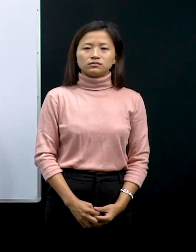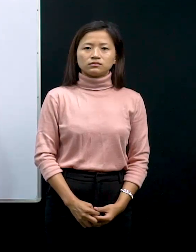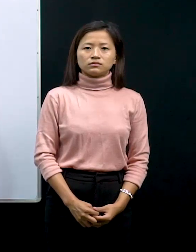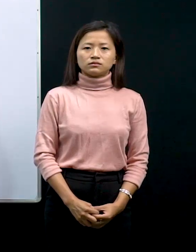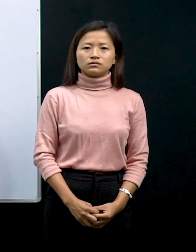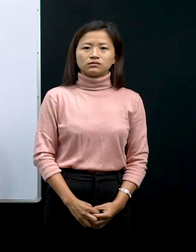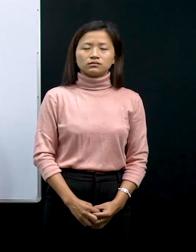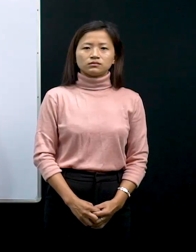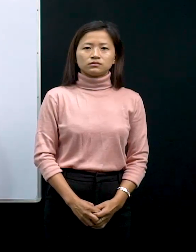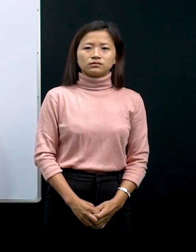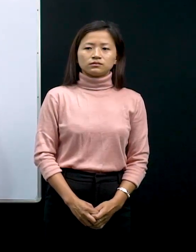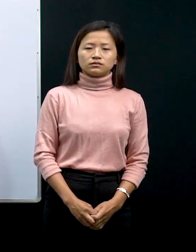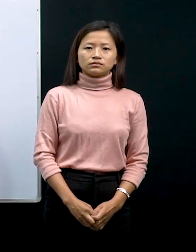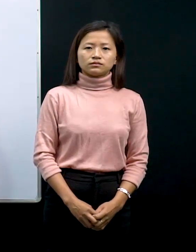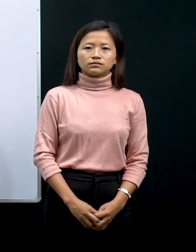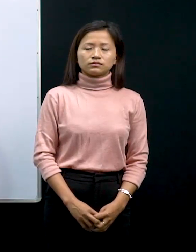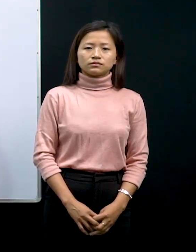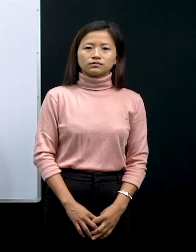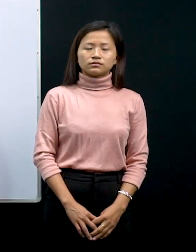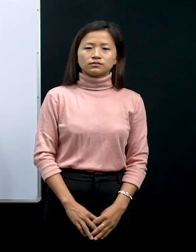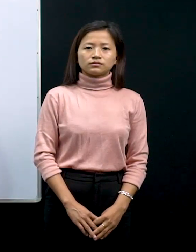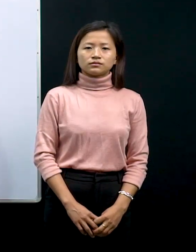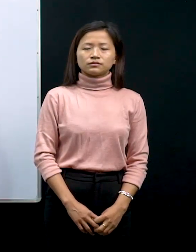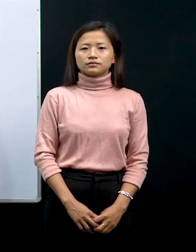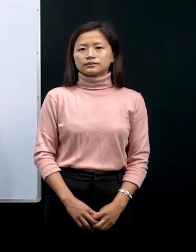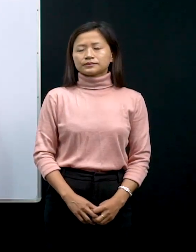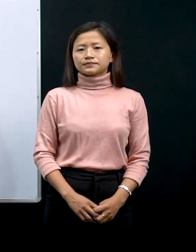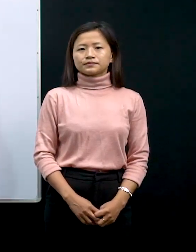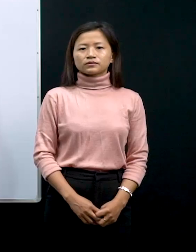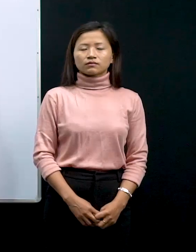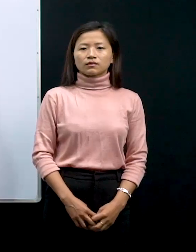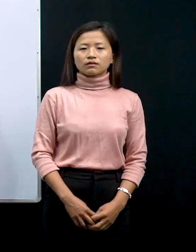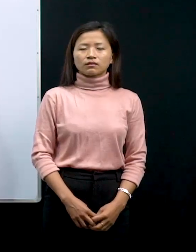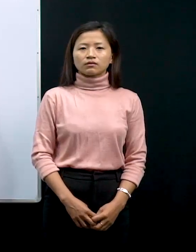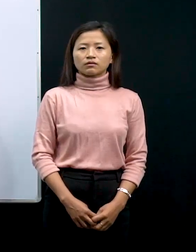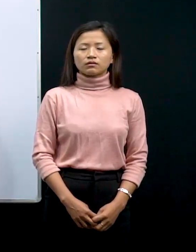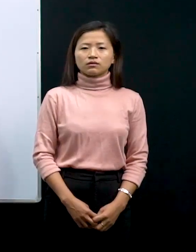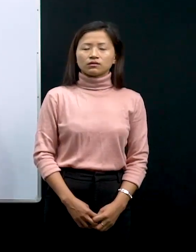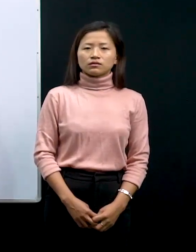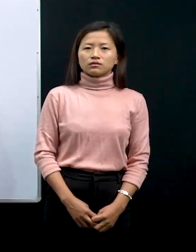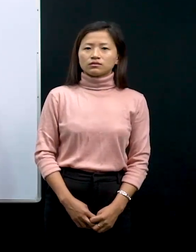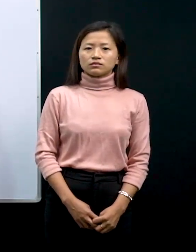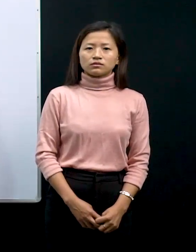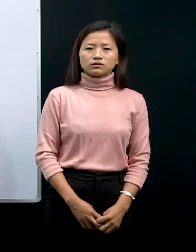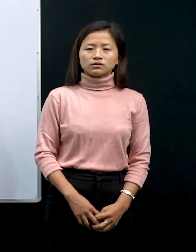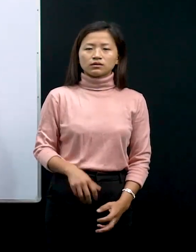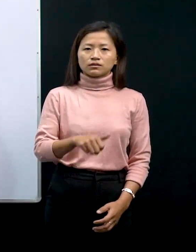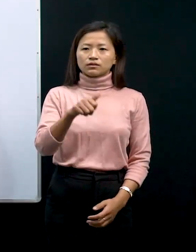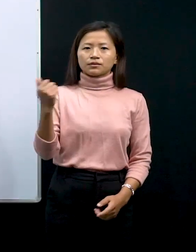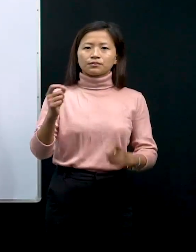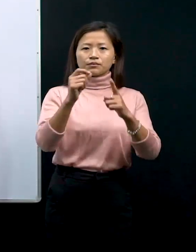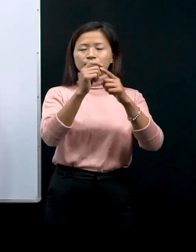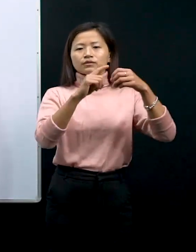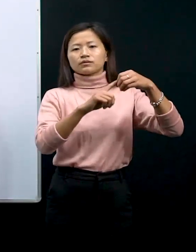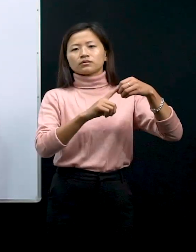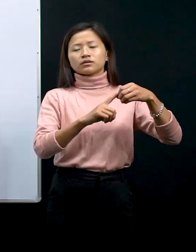PR also tangents, right? It touches the circle. So, from any more, PQ and